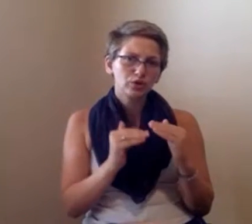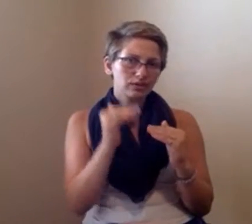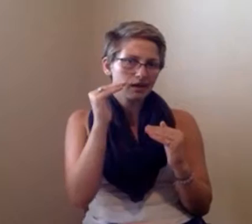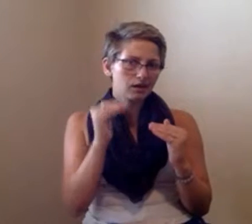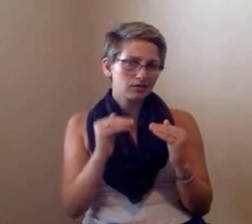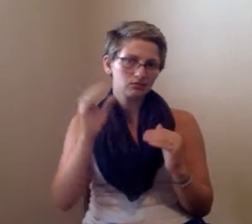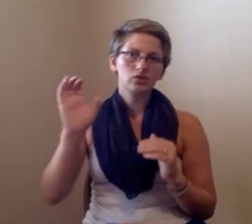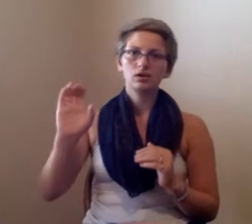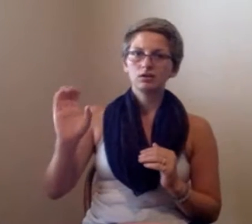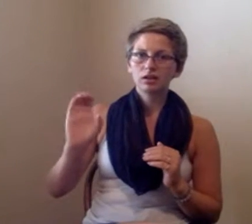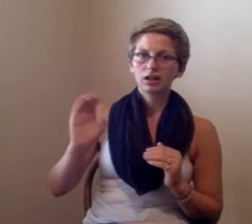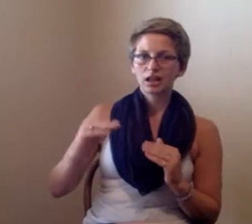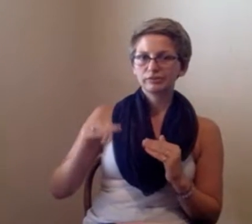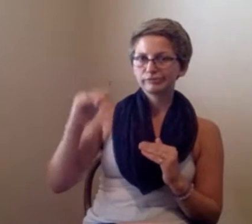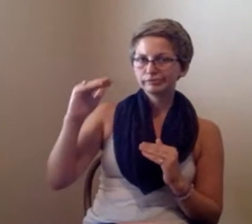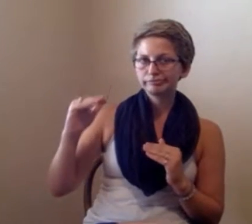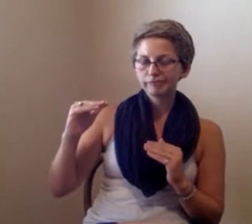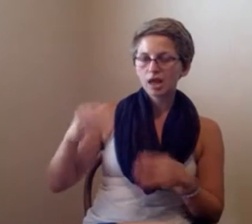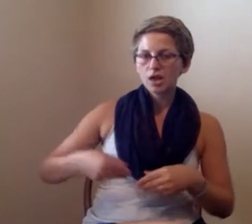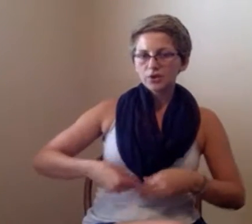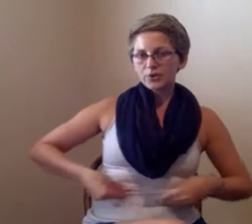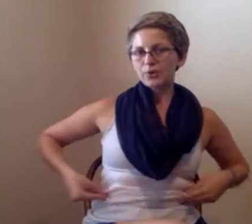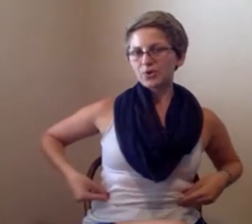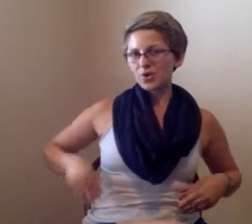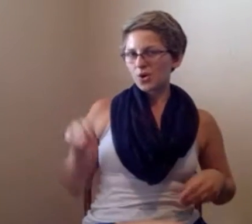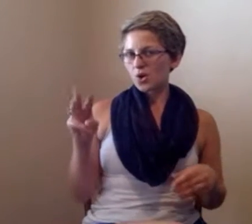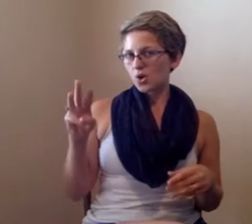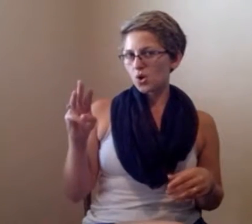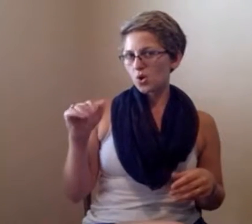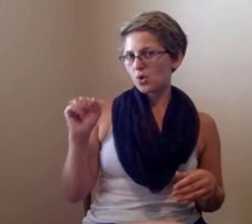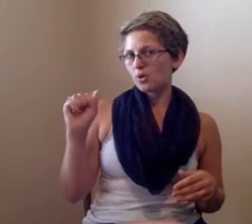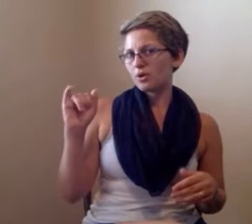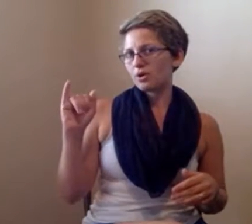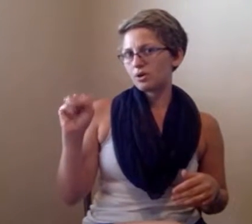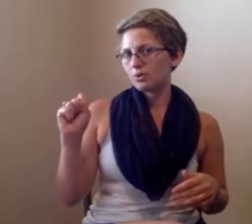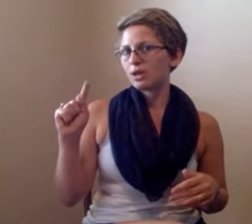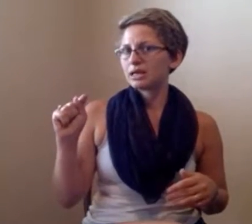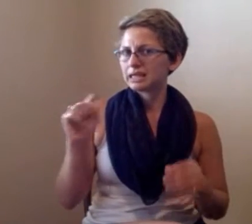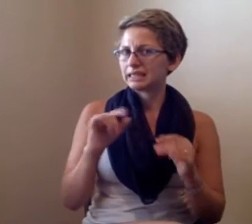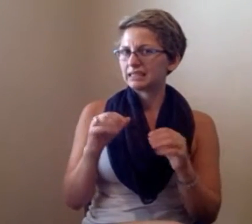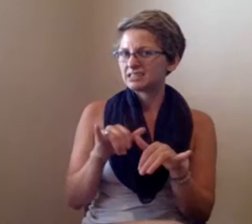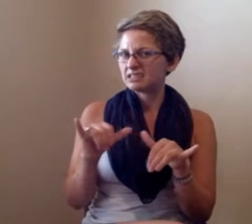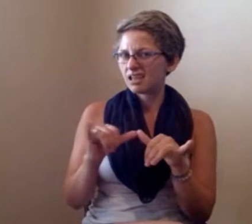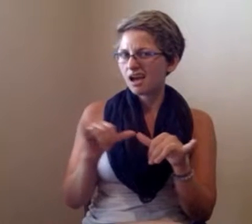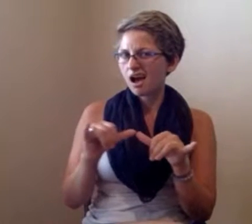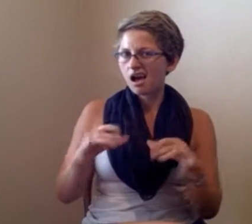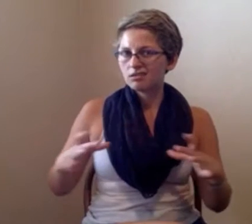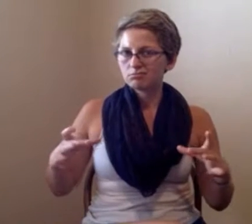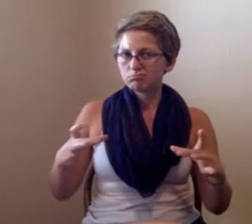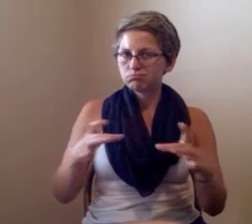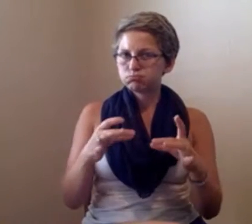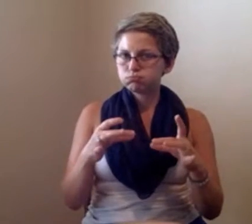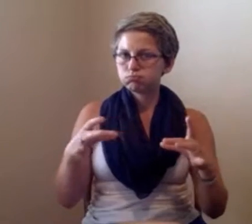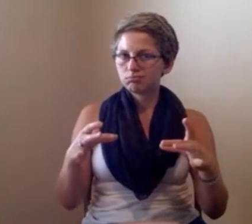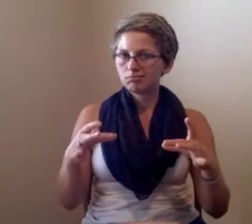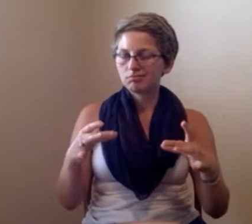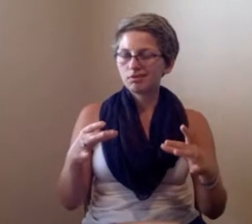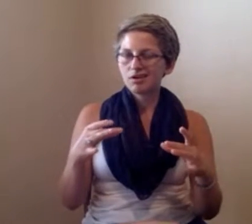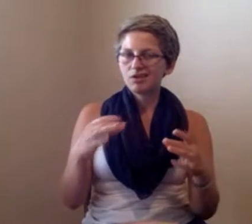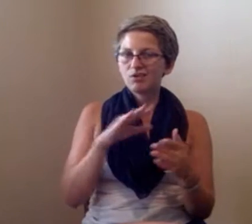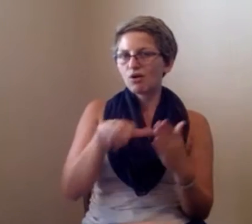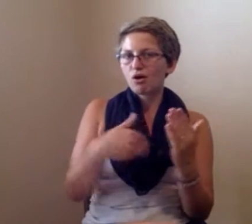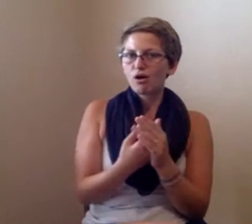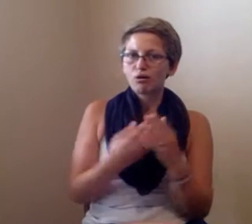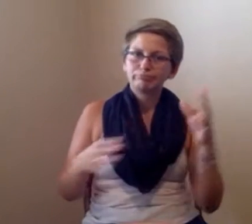levels, how big your waist circumference is, depending on if you're a man or a woman, and some other factors that put you at higher risk than